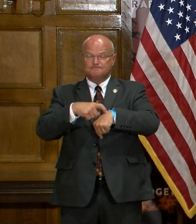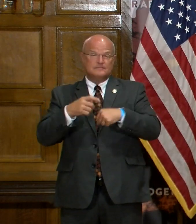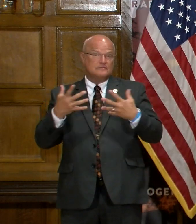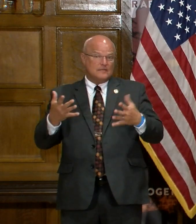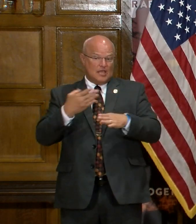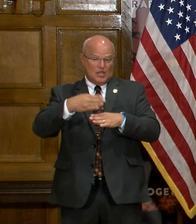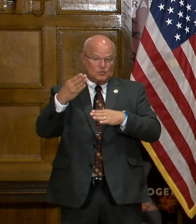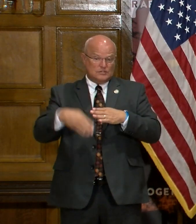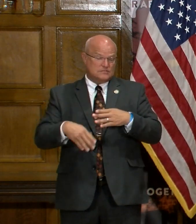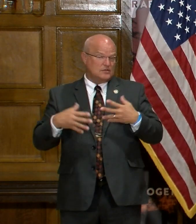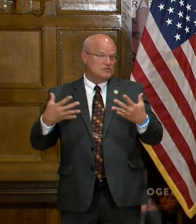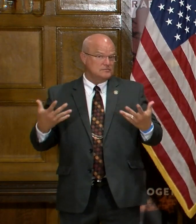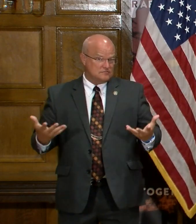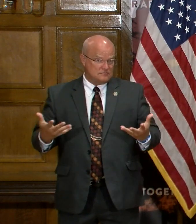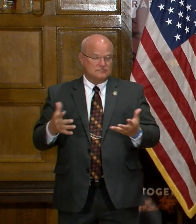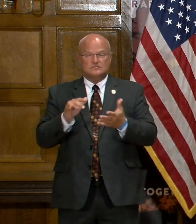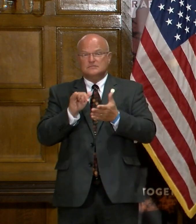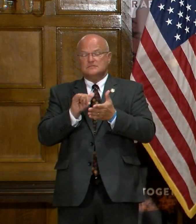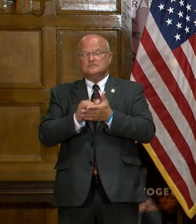result